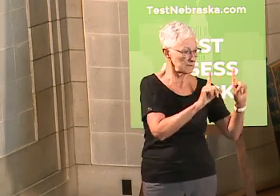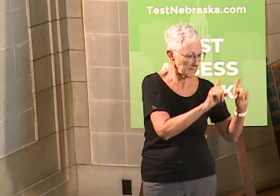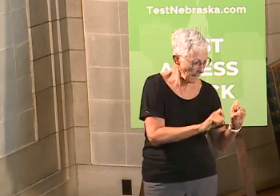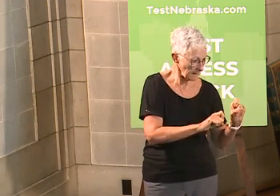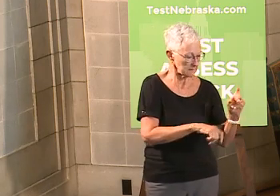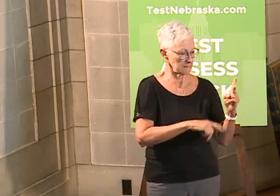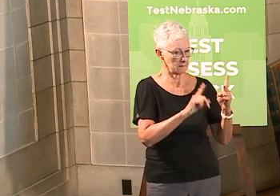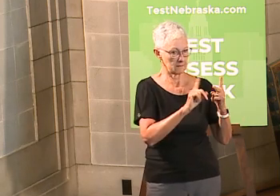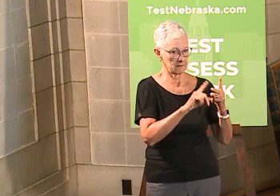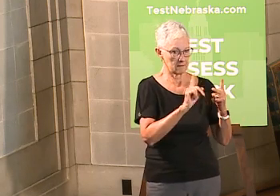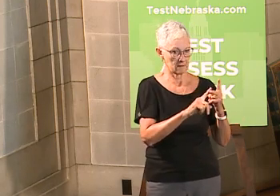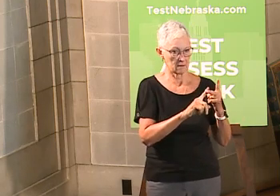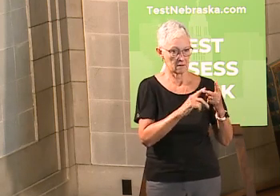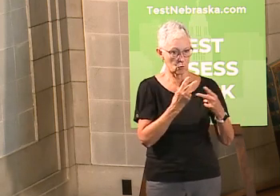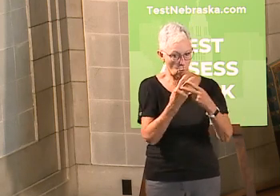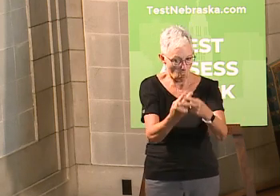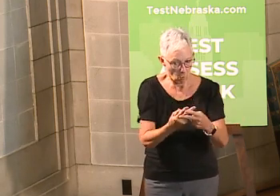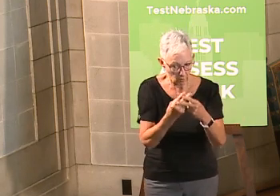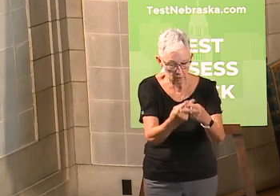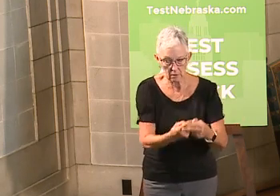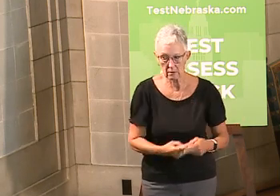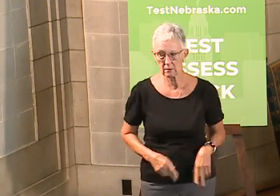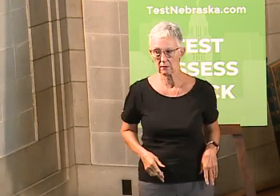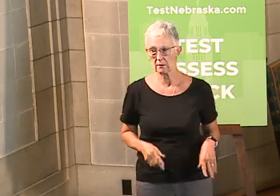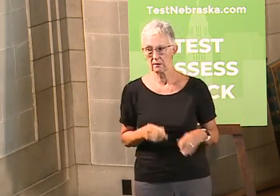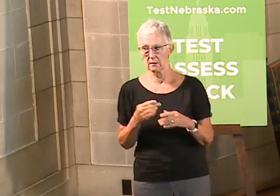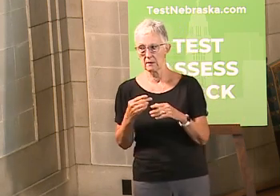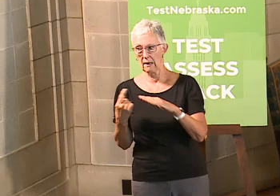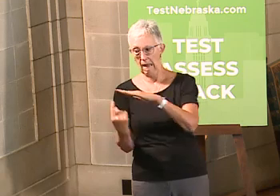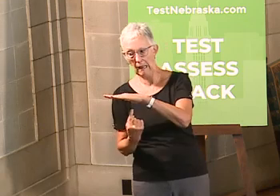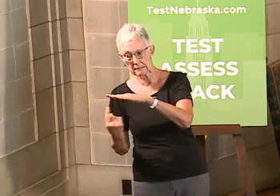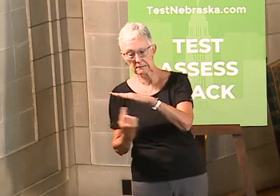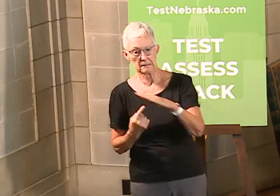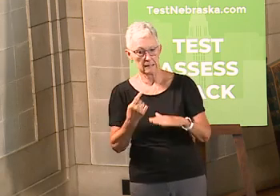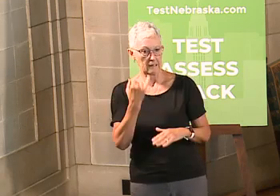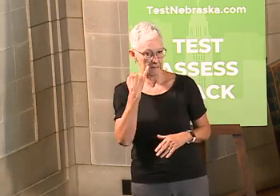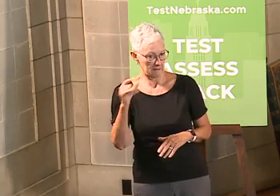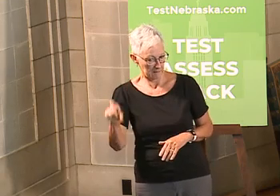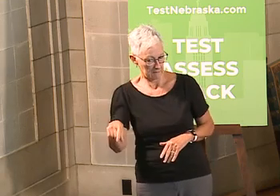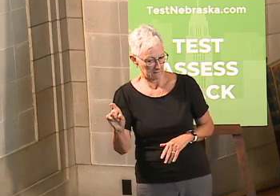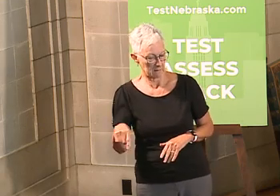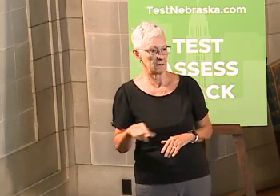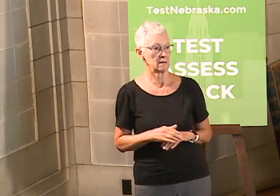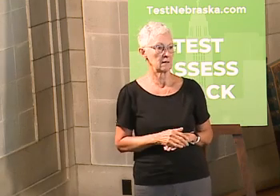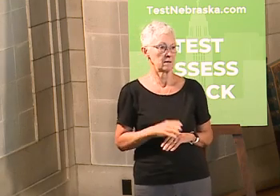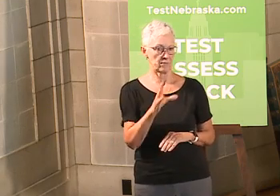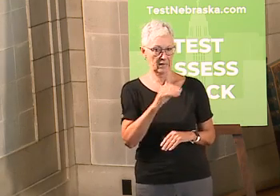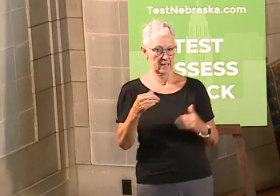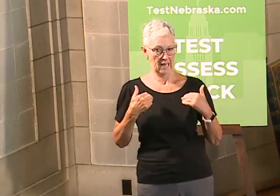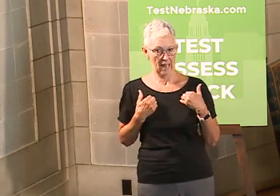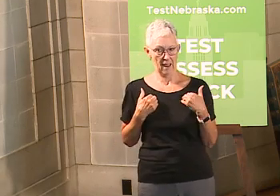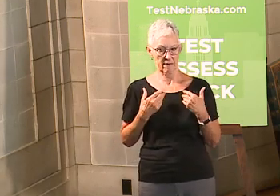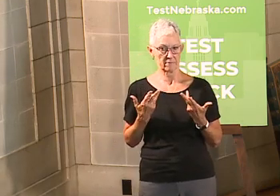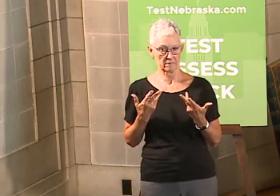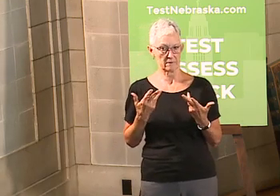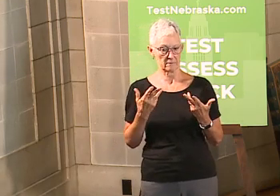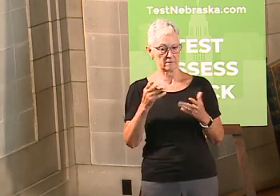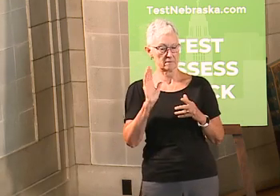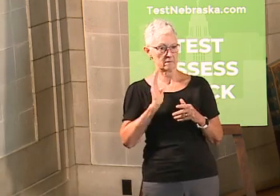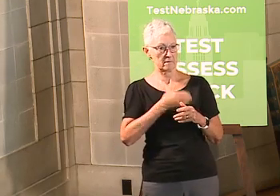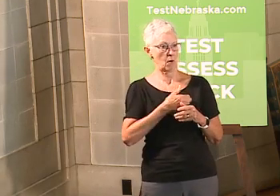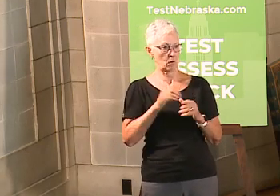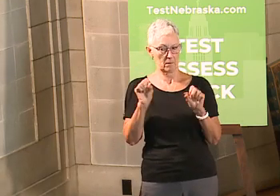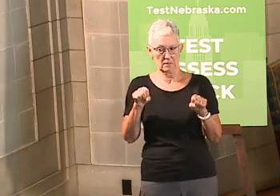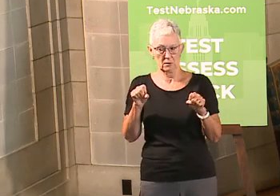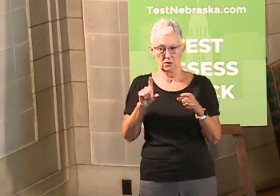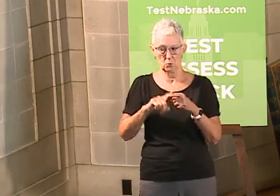to everybody, making sure that we've got these plans in place around long-term care facilities, and of course our directed health measures are the sixth pillar of all